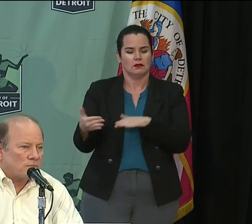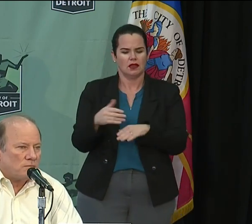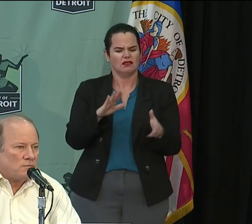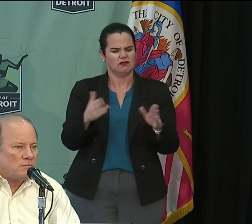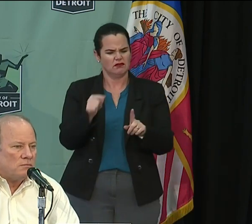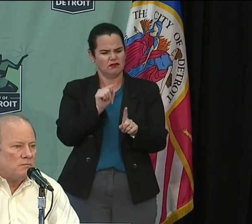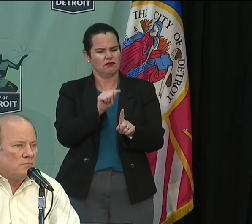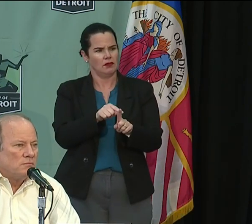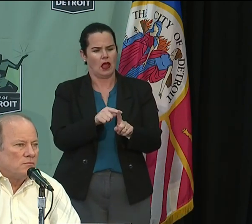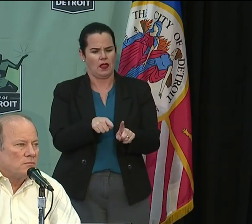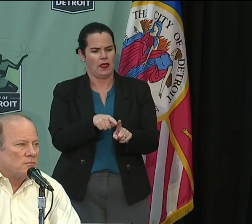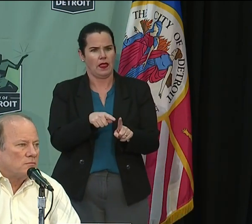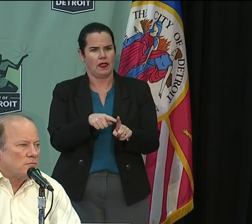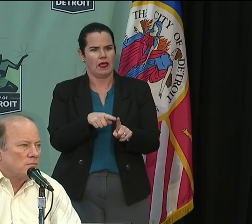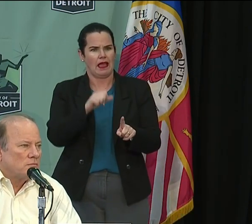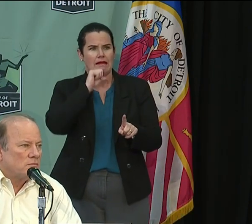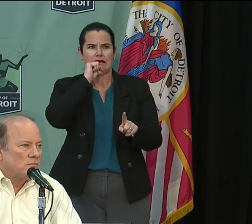tested positive as